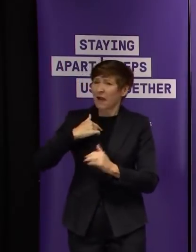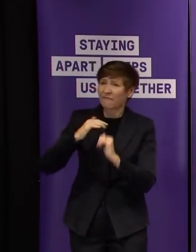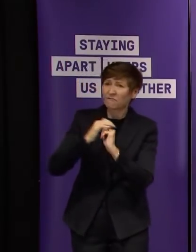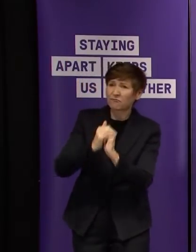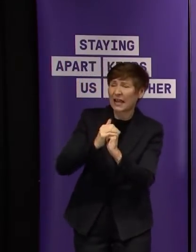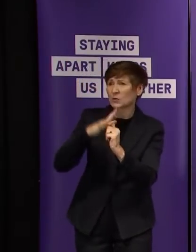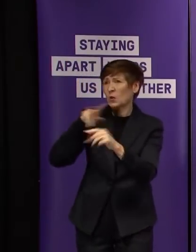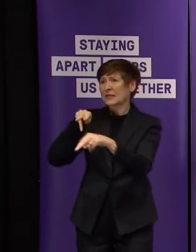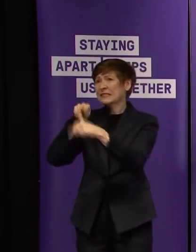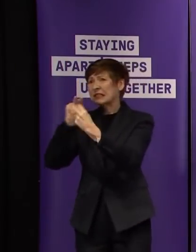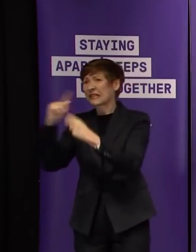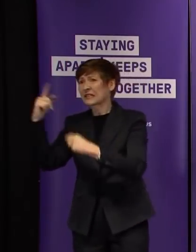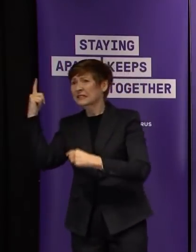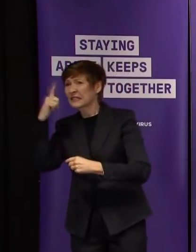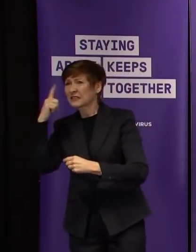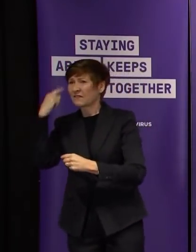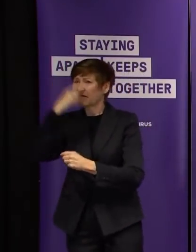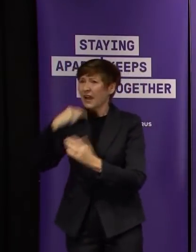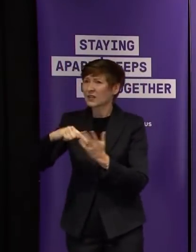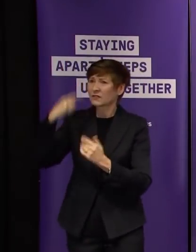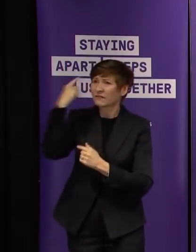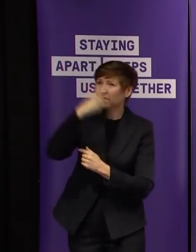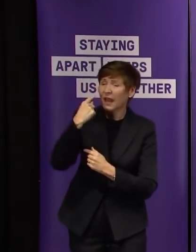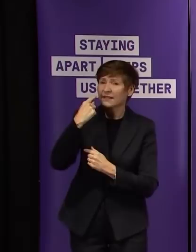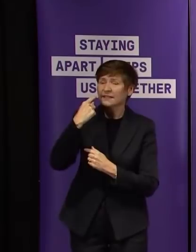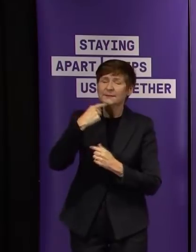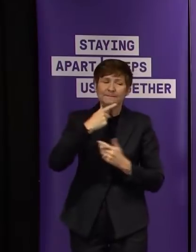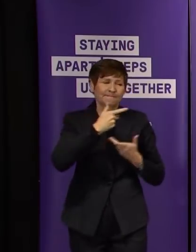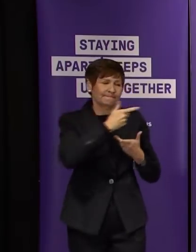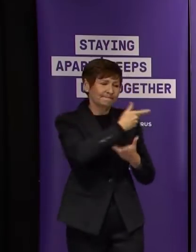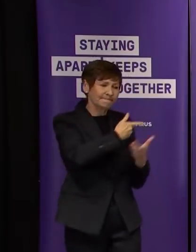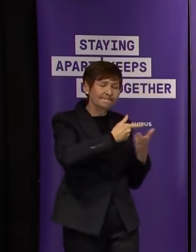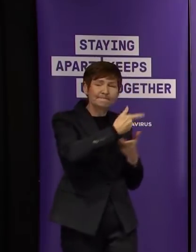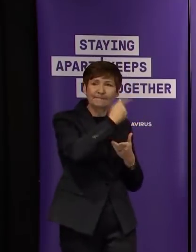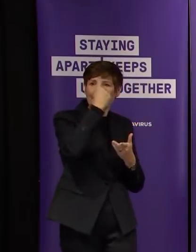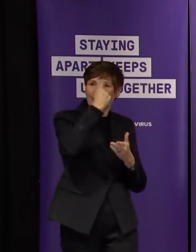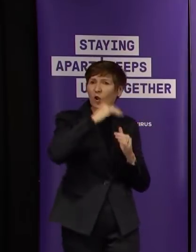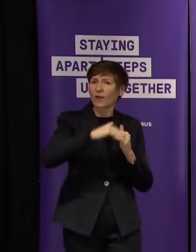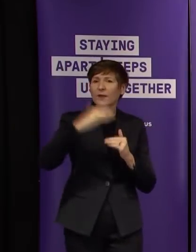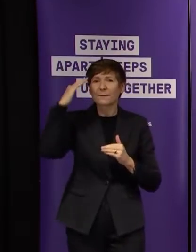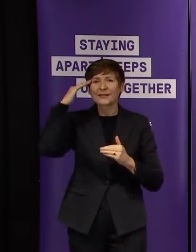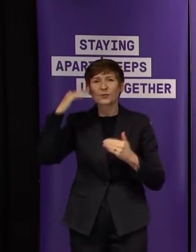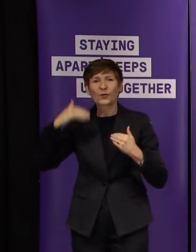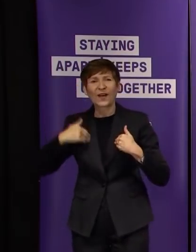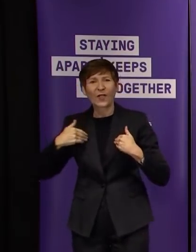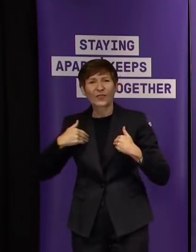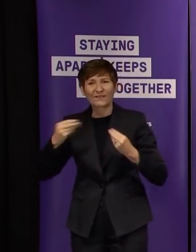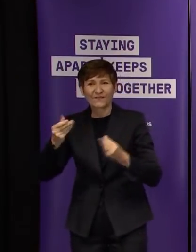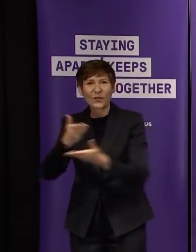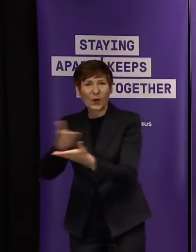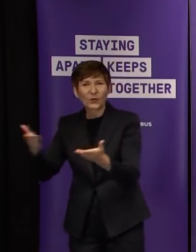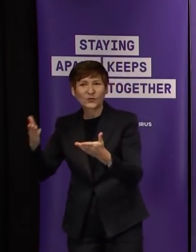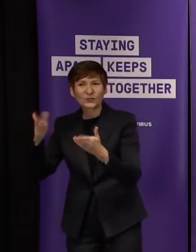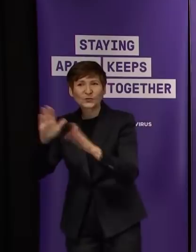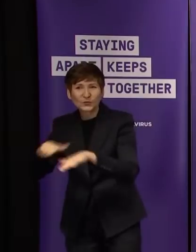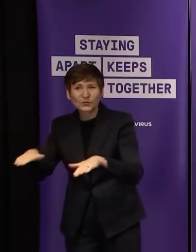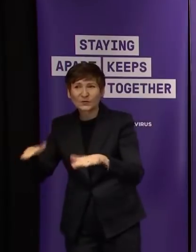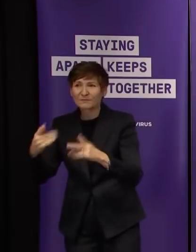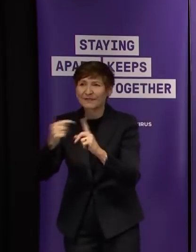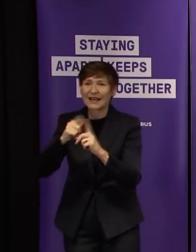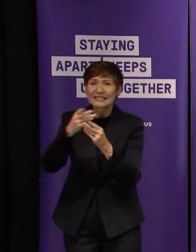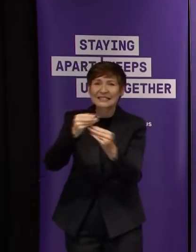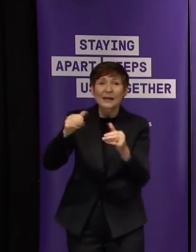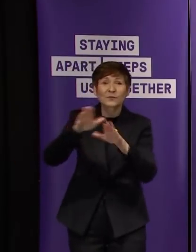terms of catch-up support, additional catch-up support. And we'll make those announcements down the track. But for